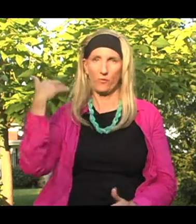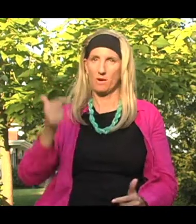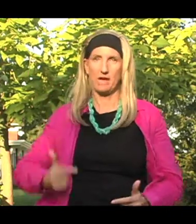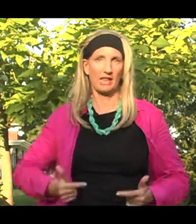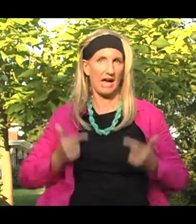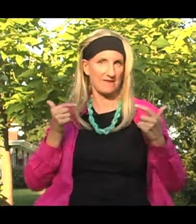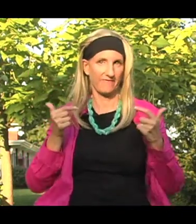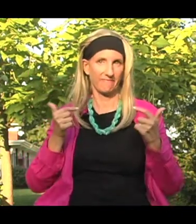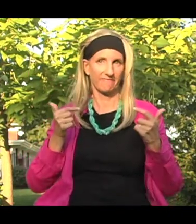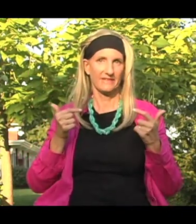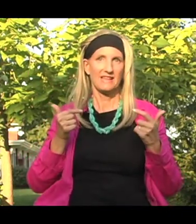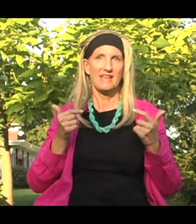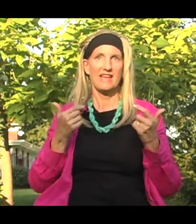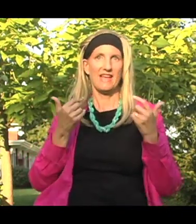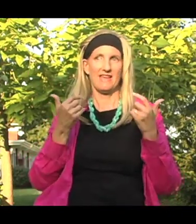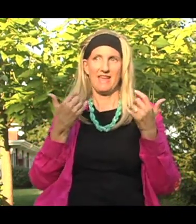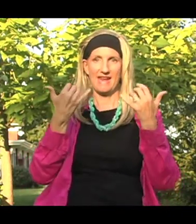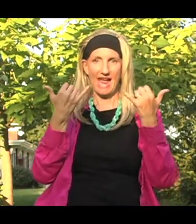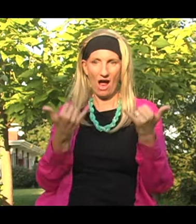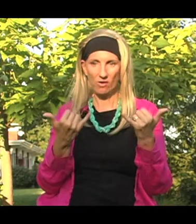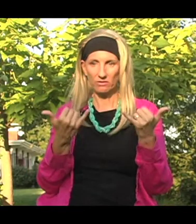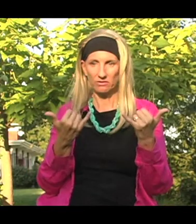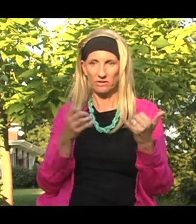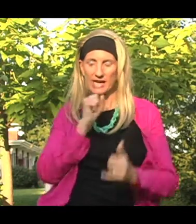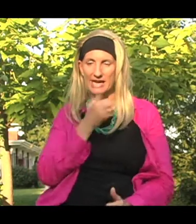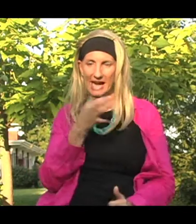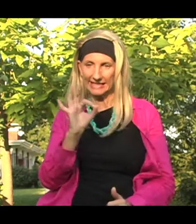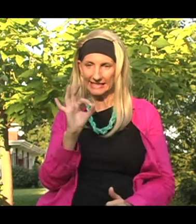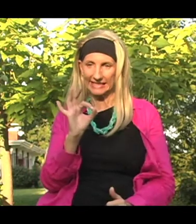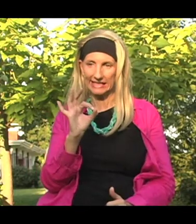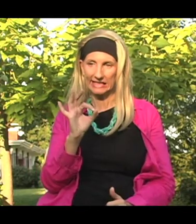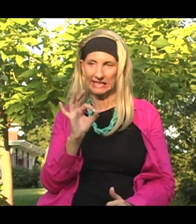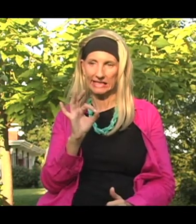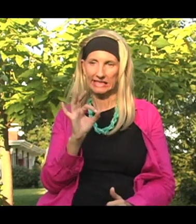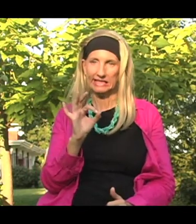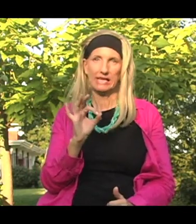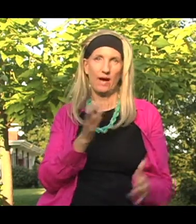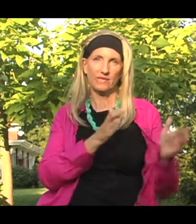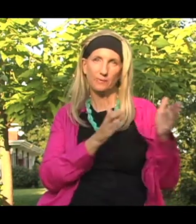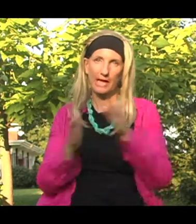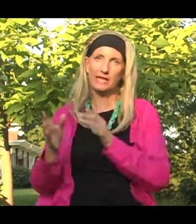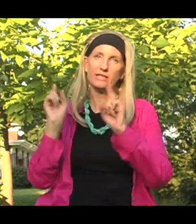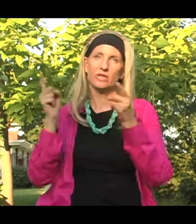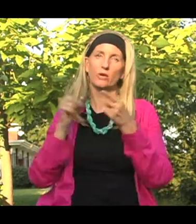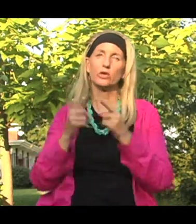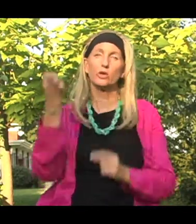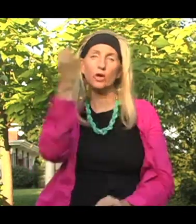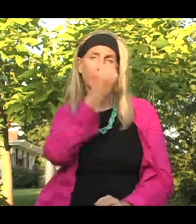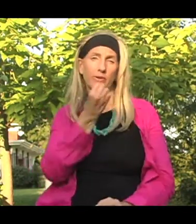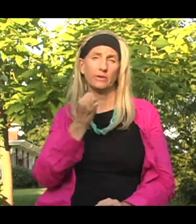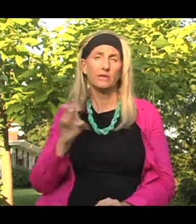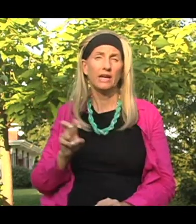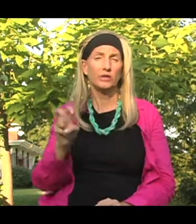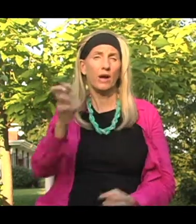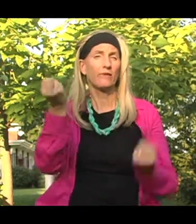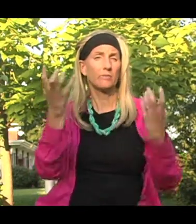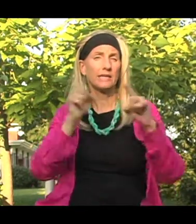in my life. And now, at 19, I was planning to go to Europe and travel to many